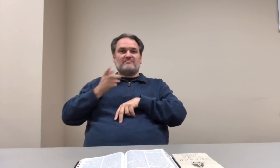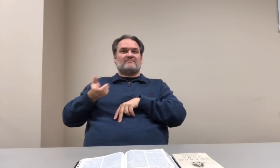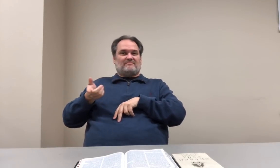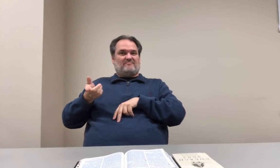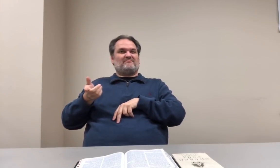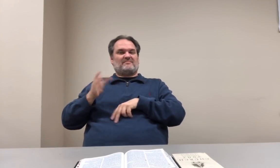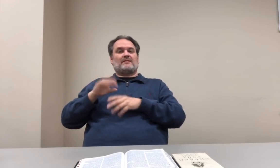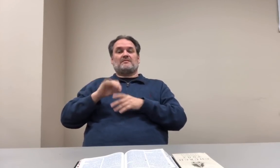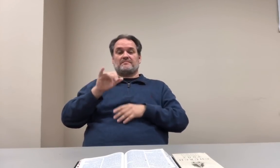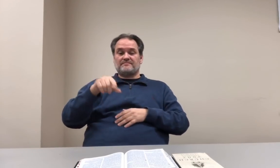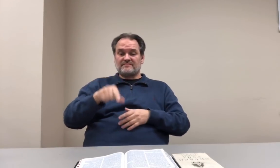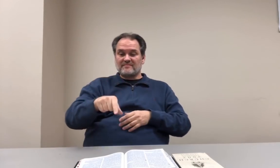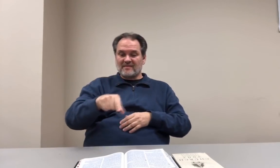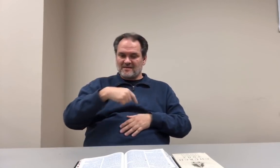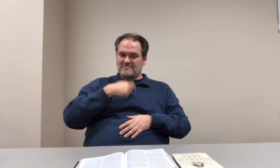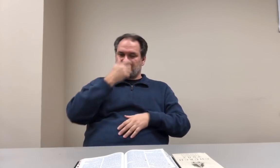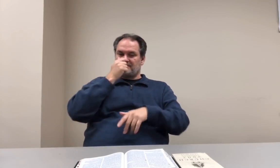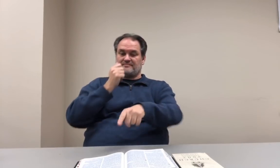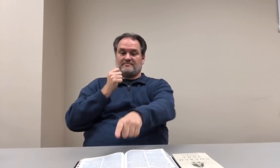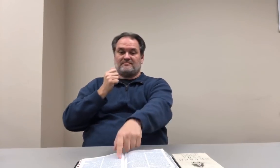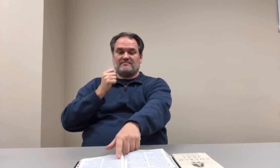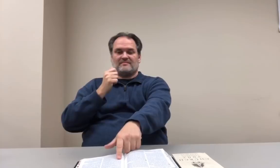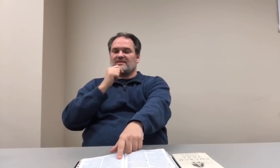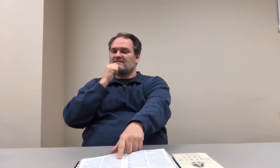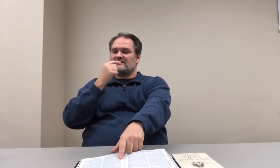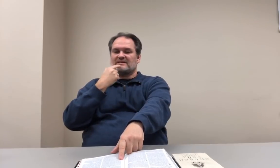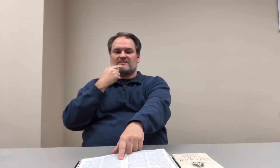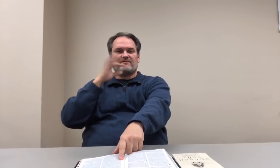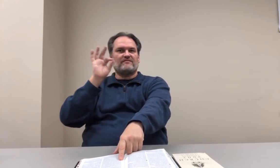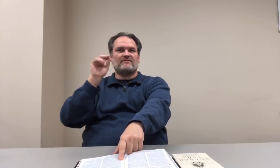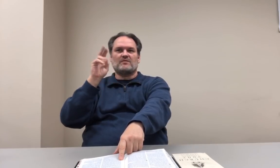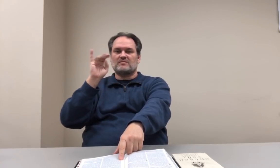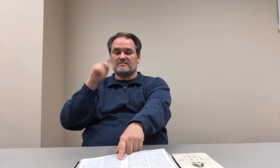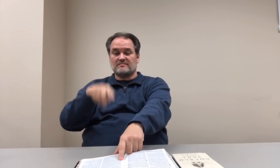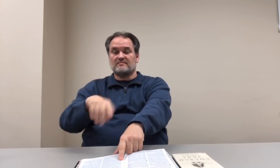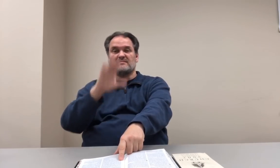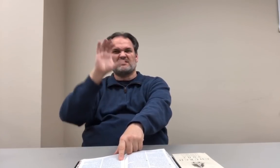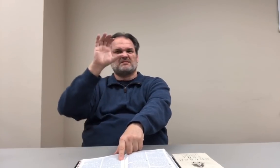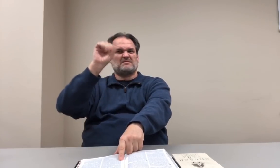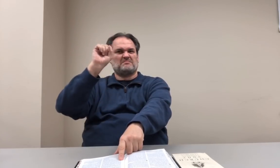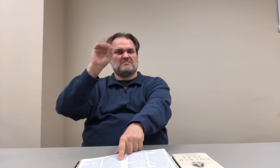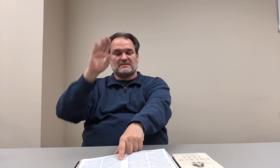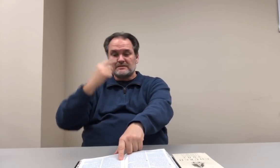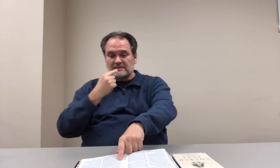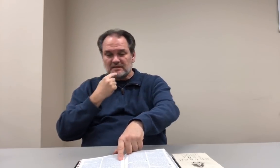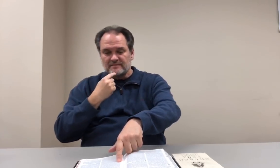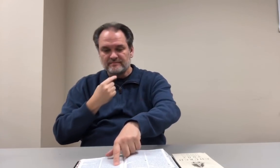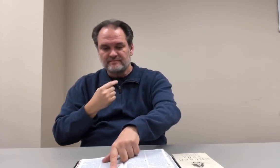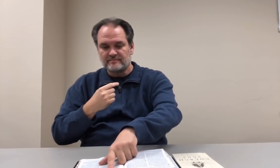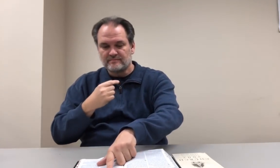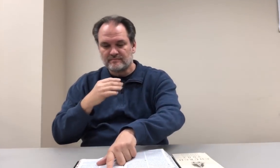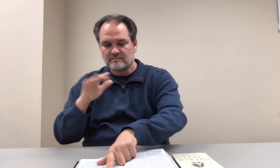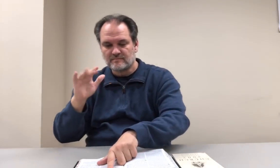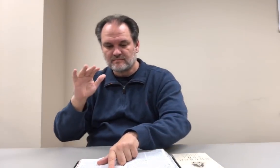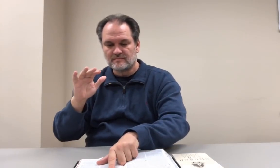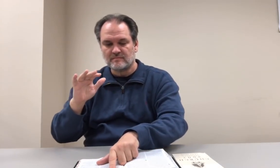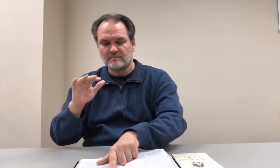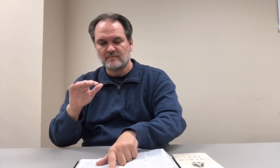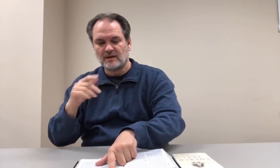and immutability. And they are so difficult for us to understand that we can't even give them a positive description name. We describe them